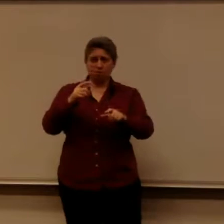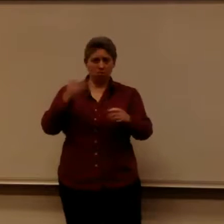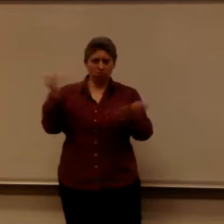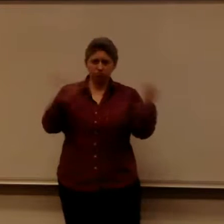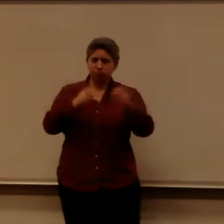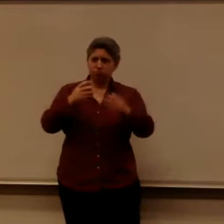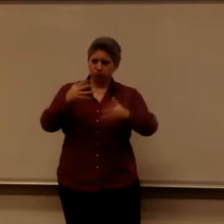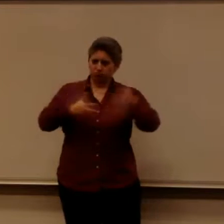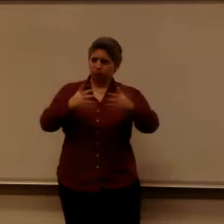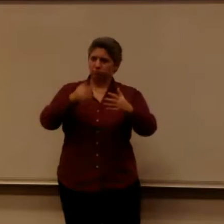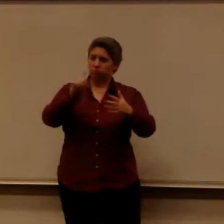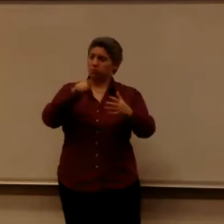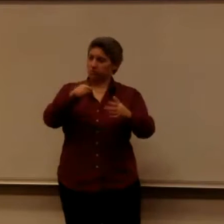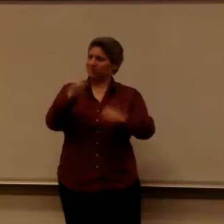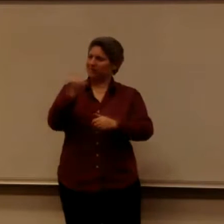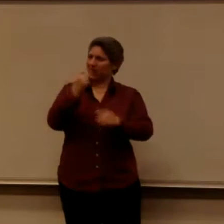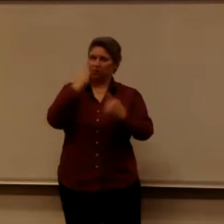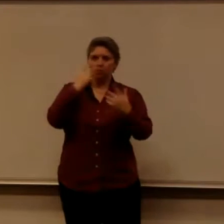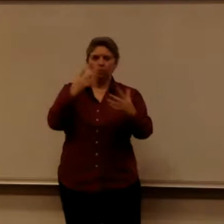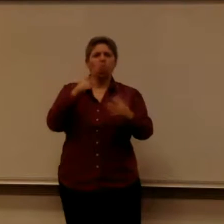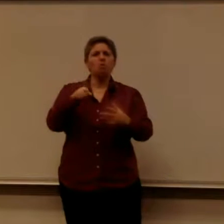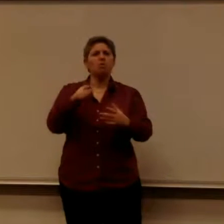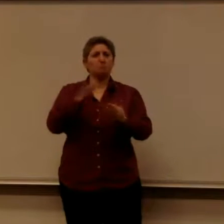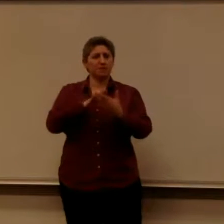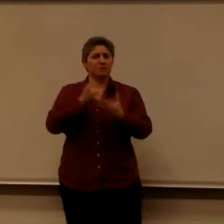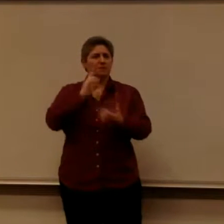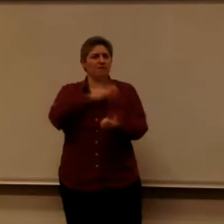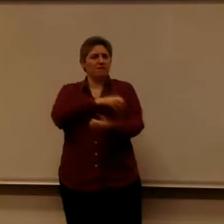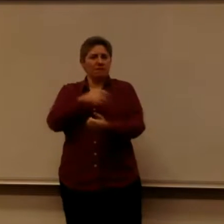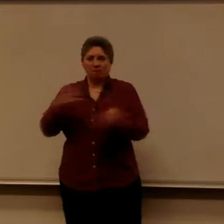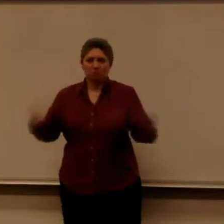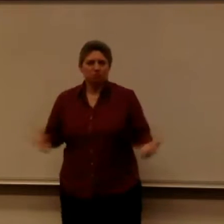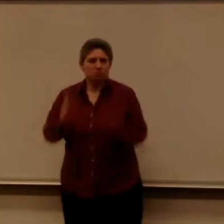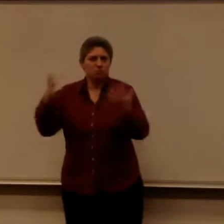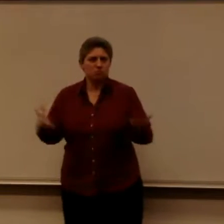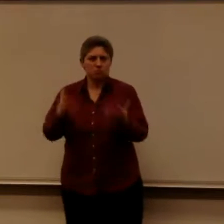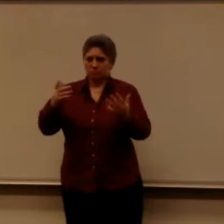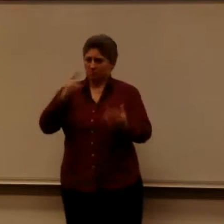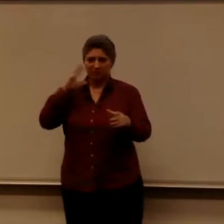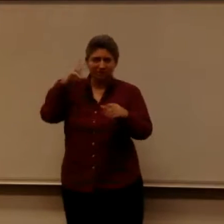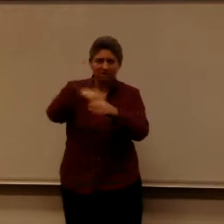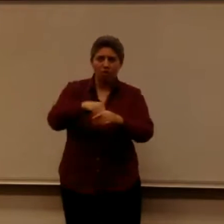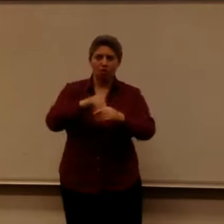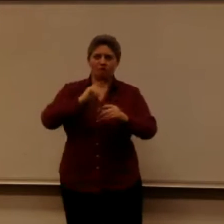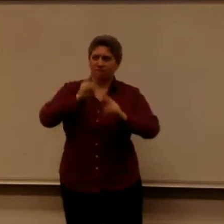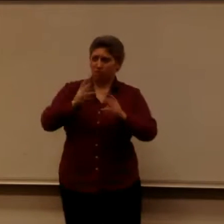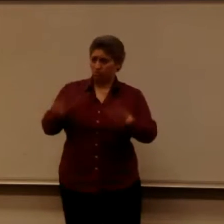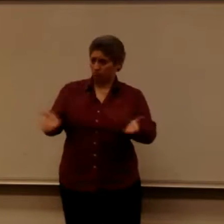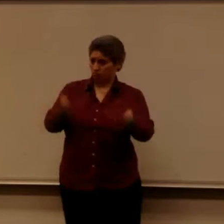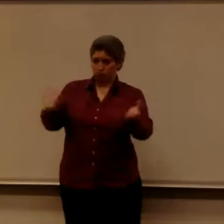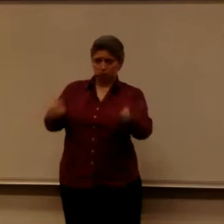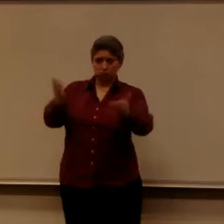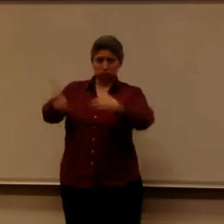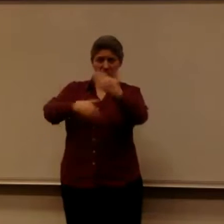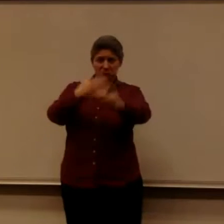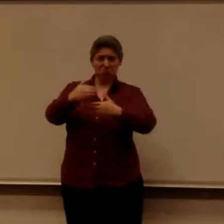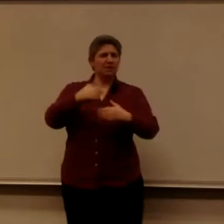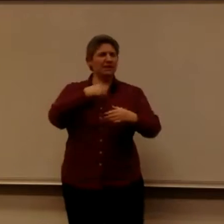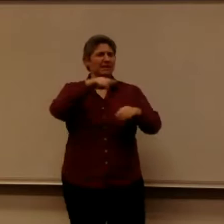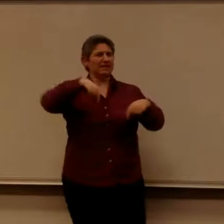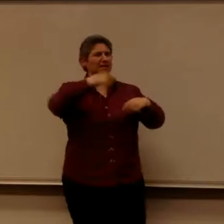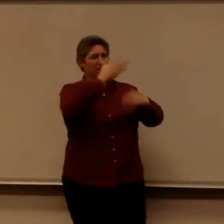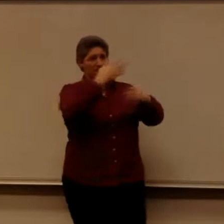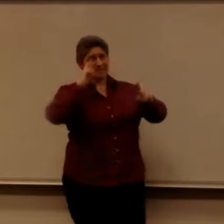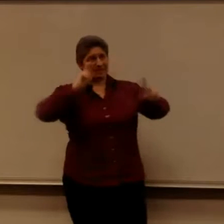constant. And so many people contributed in the ESL, and I think that really showed the strength of that empowerment and how deaf people